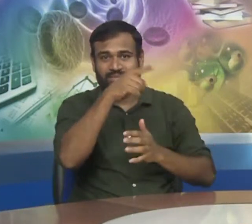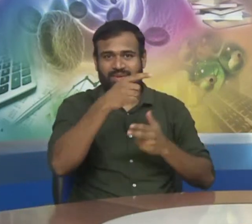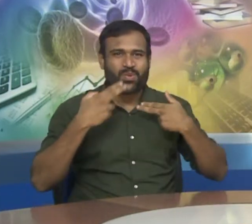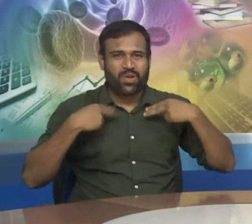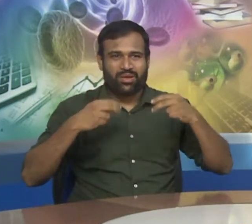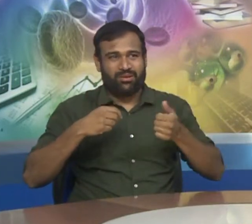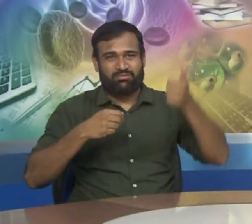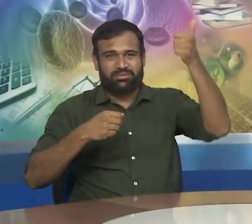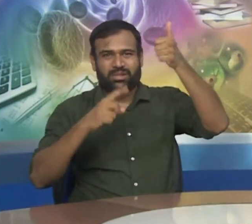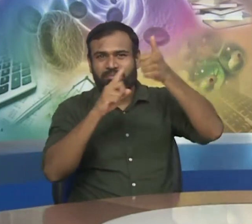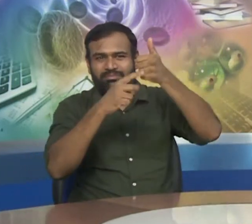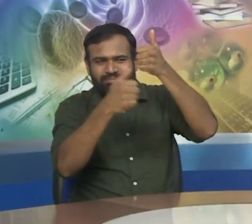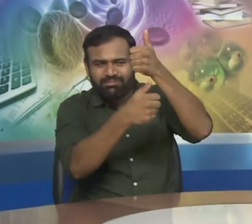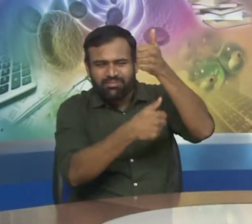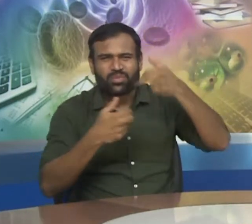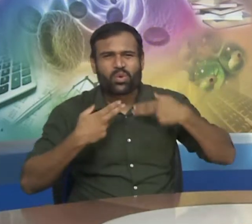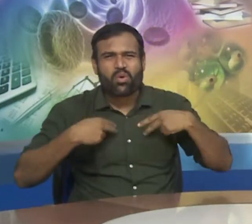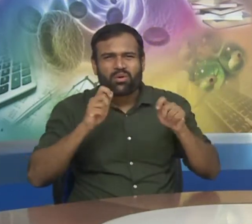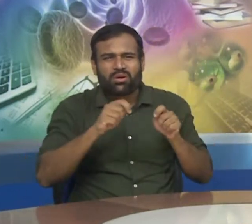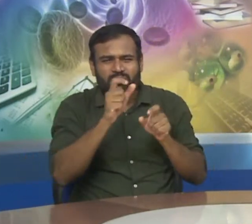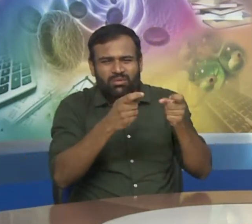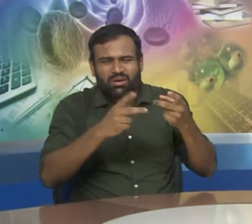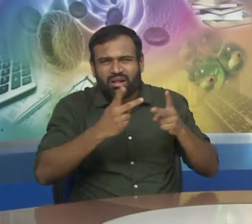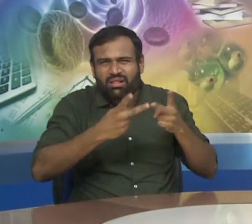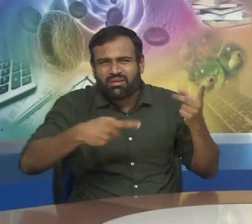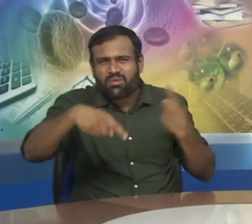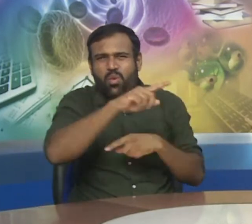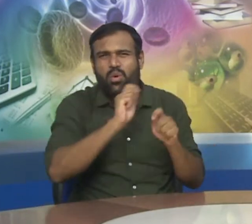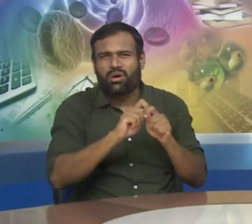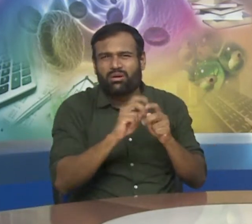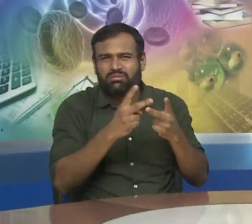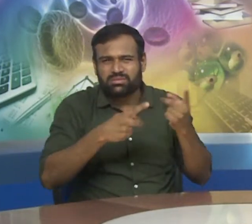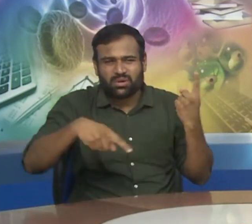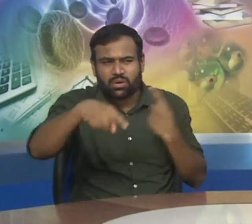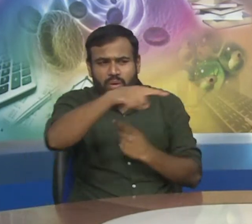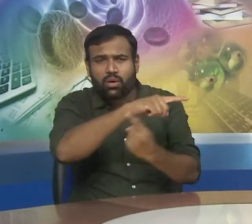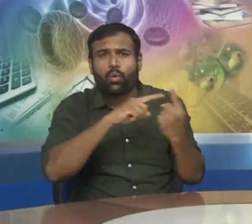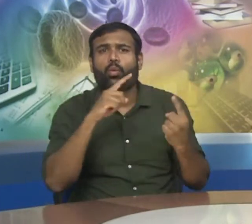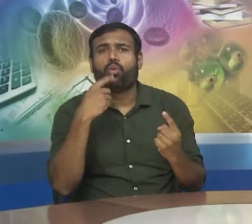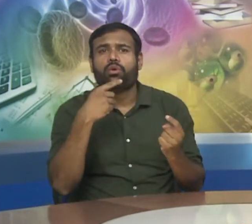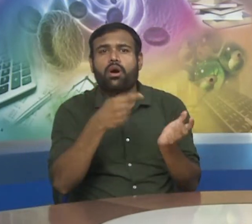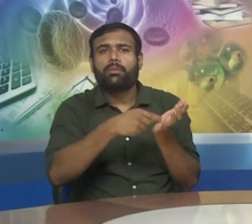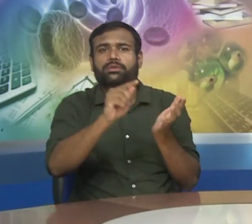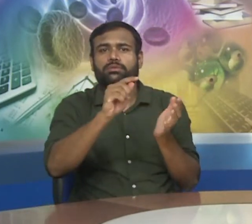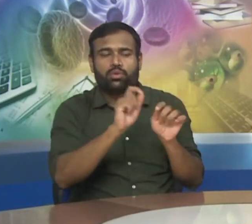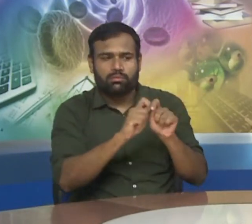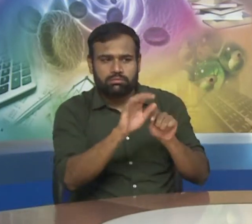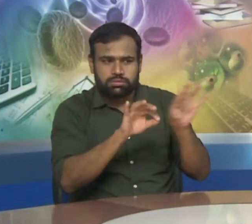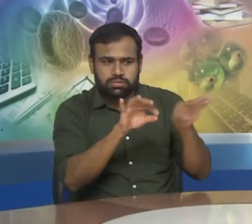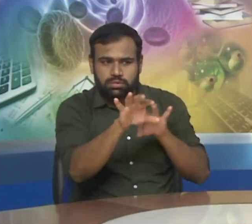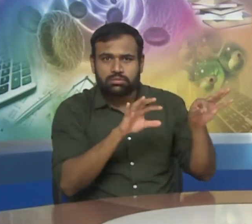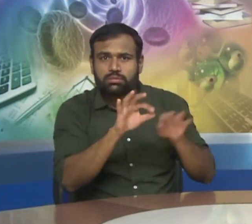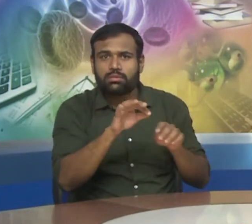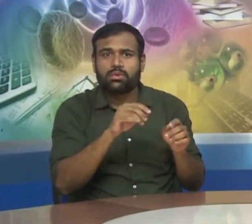This is fill in the blank. The judges of the Supreme Court are appointed by the